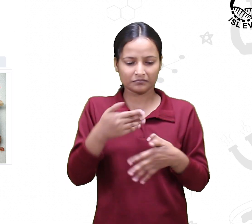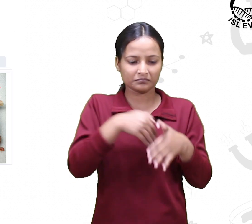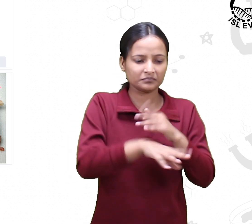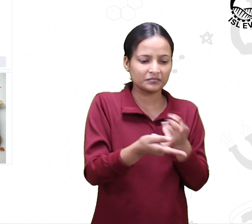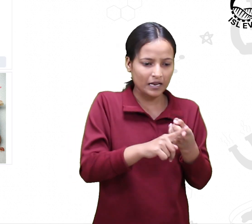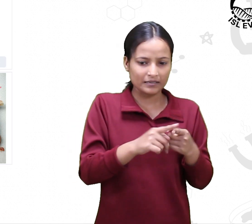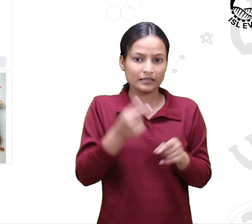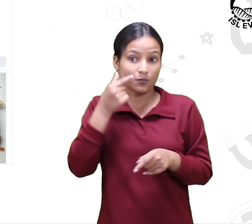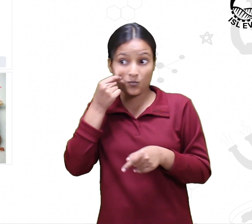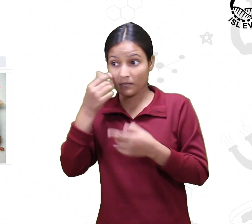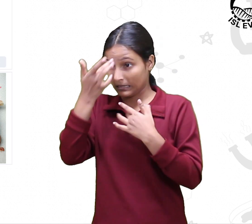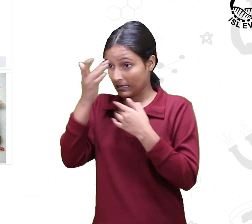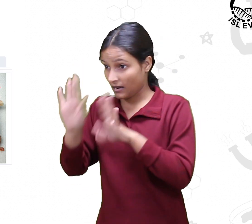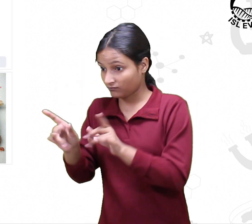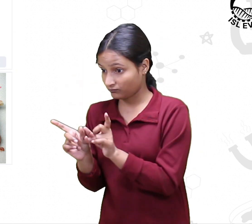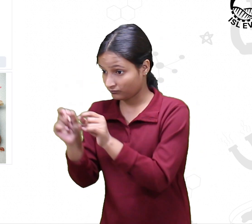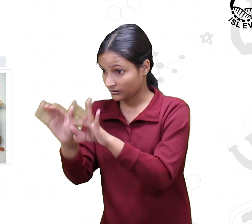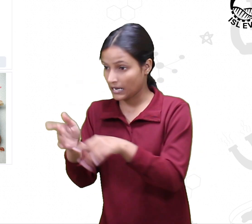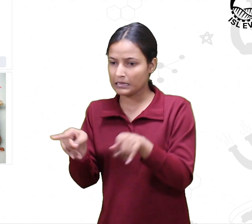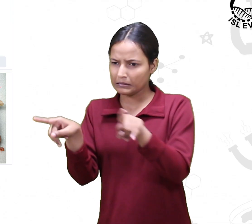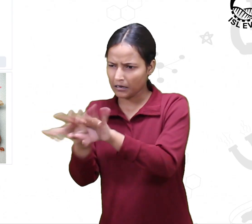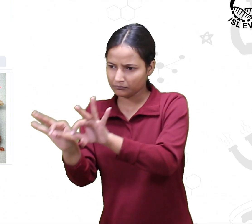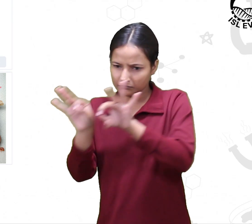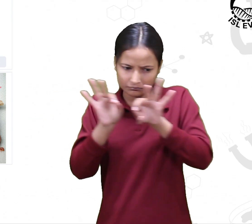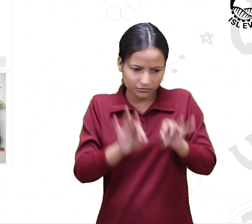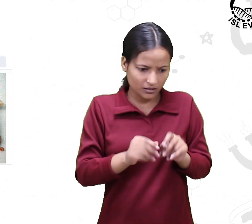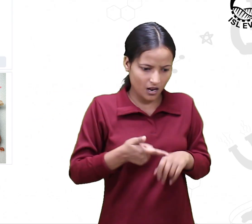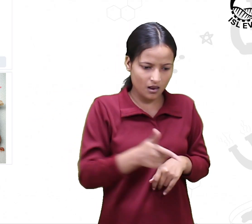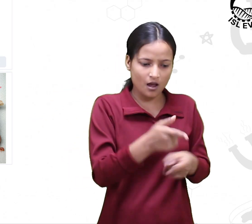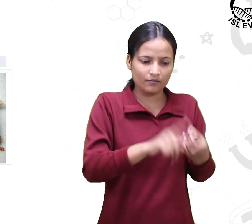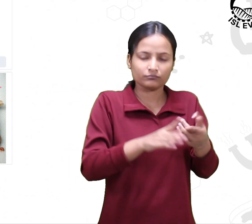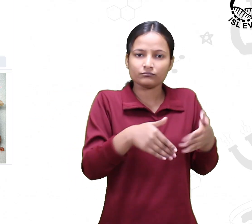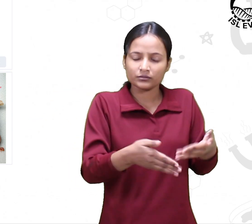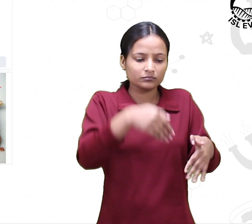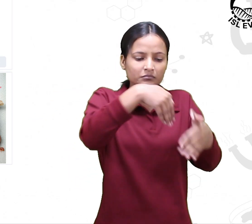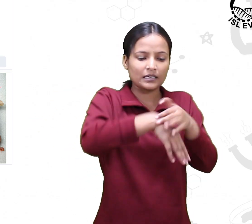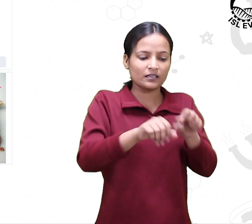see in humans, and so mice have also been studied, and murine cells,